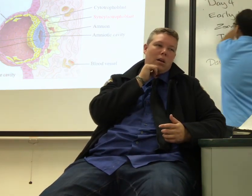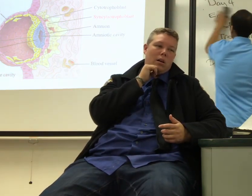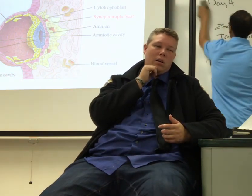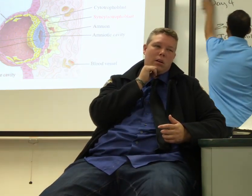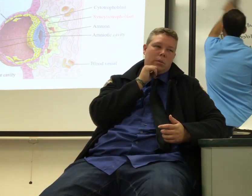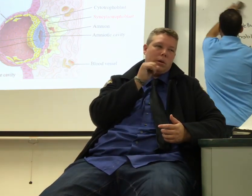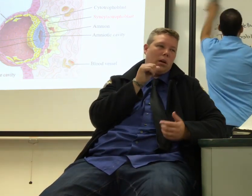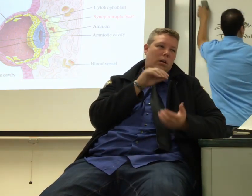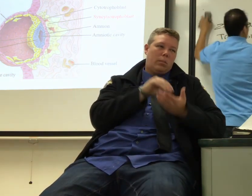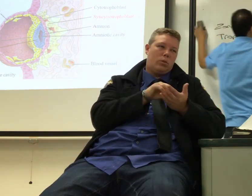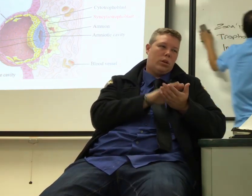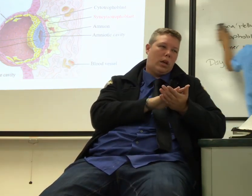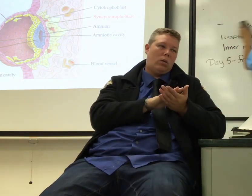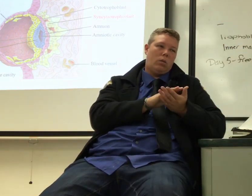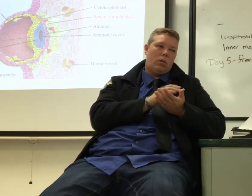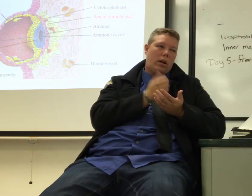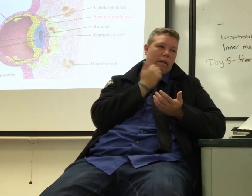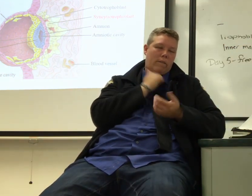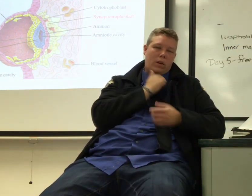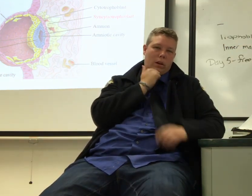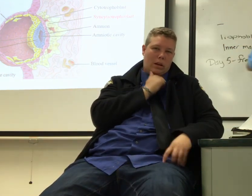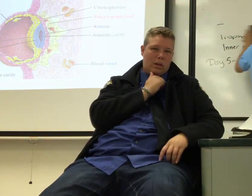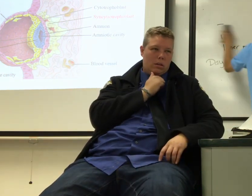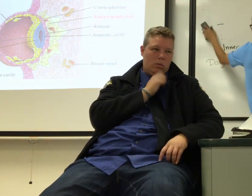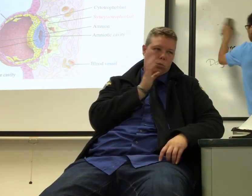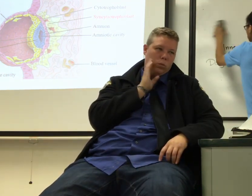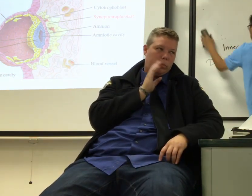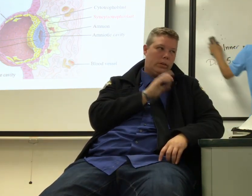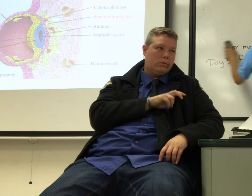We'll be skipping around a lot.